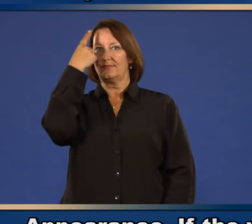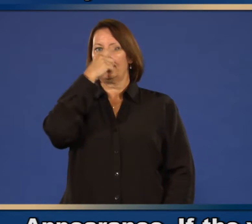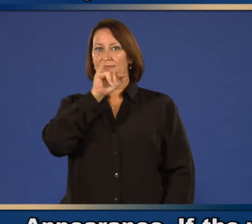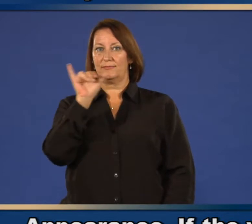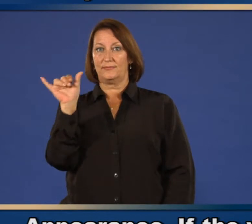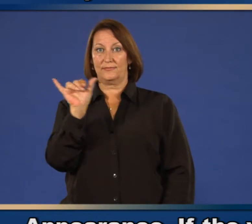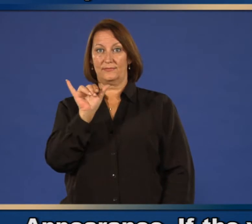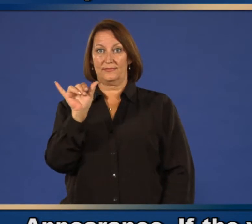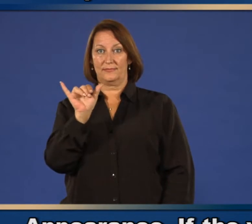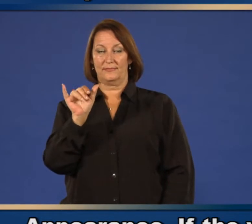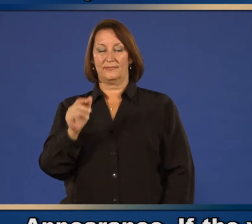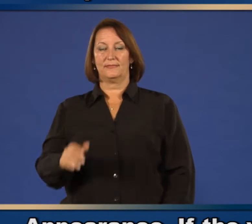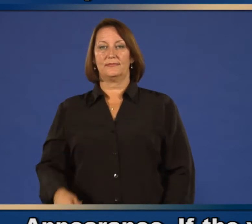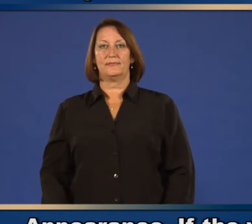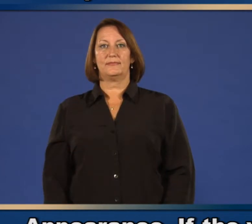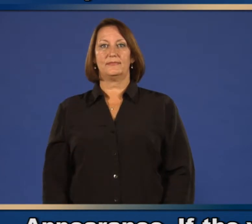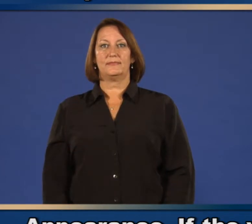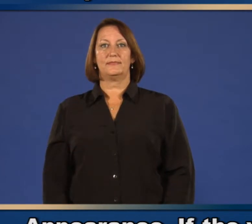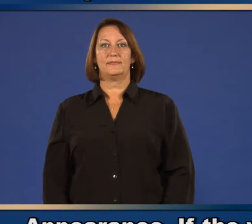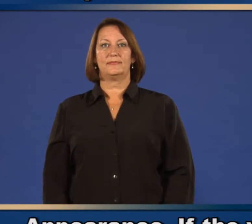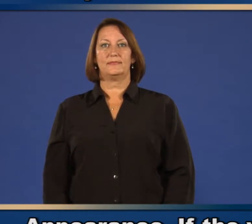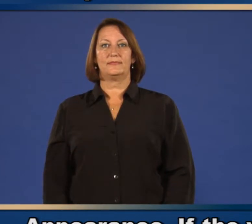Appearance.